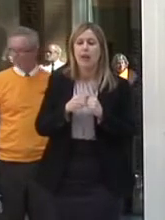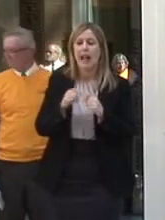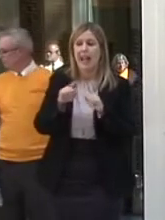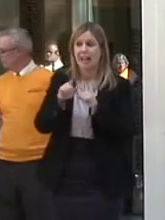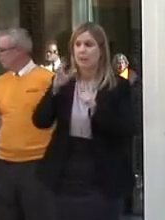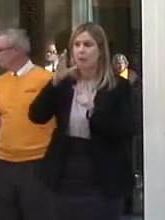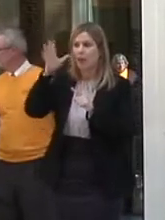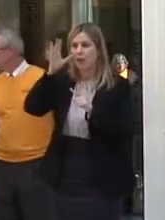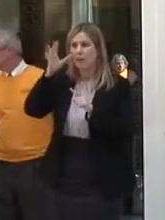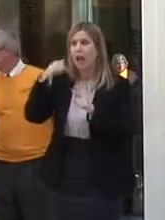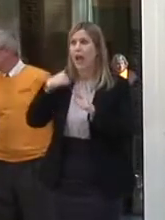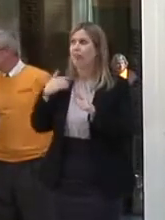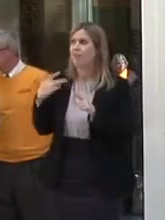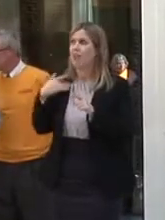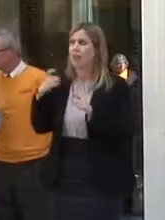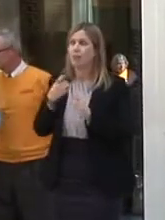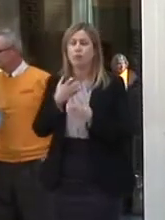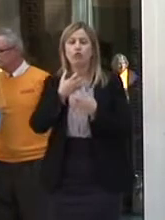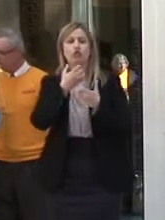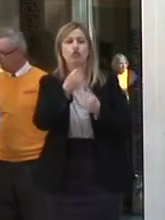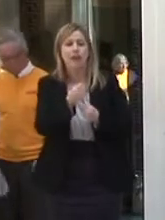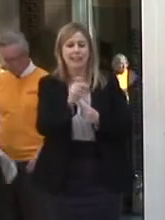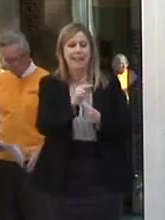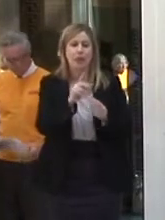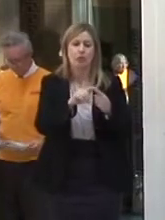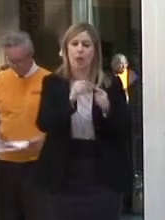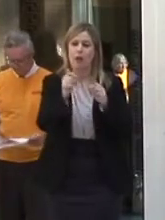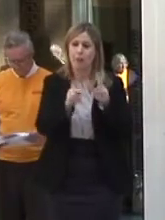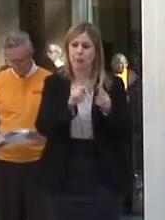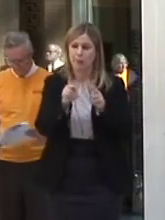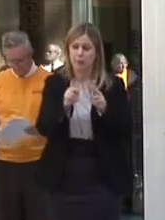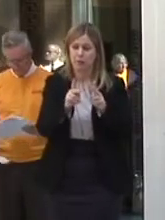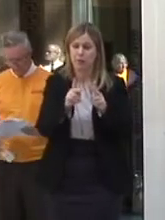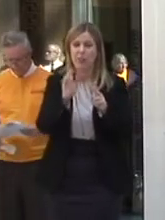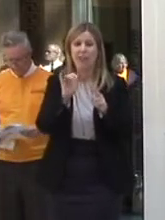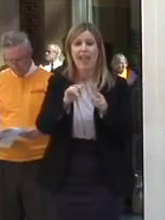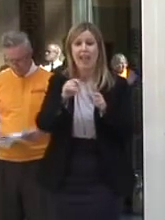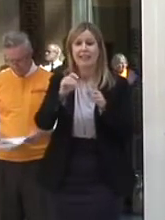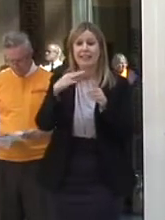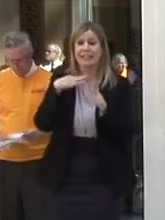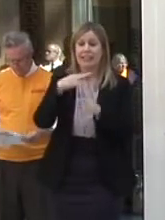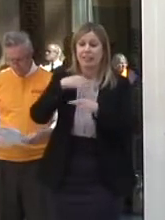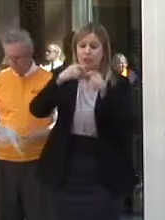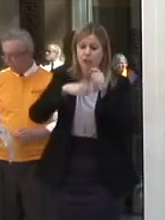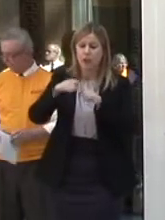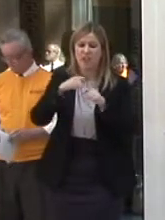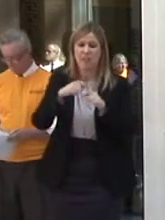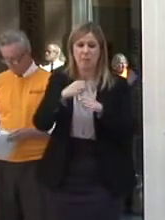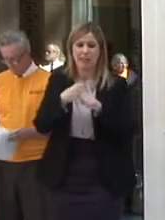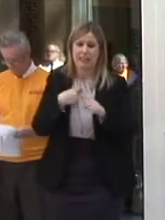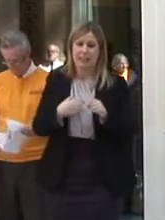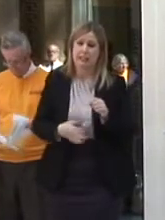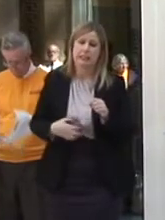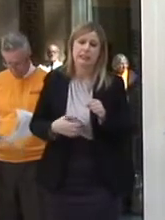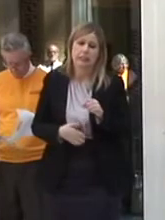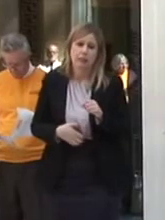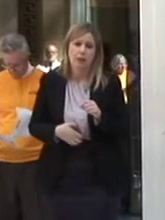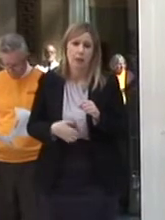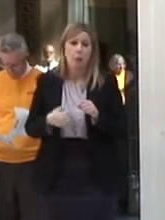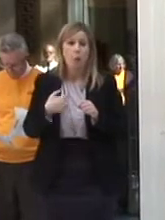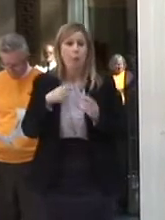have to know that we can trust Karen's care to others, so staff turnover is equally discouraging for us. We can hardly get to know the names